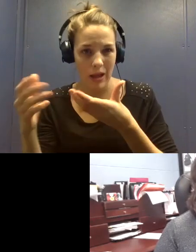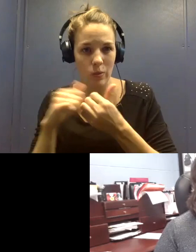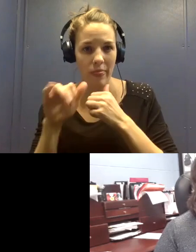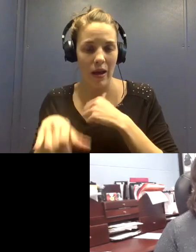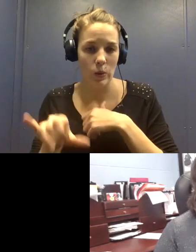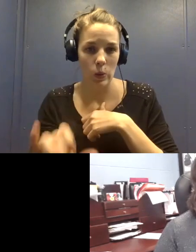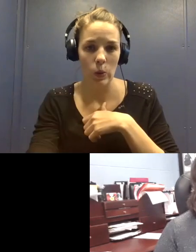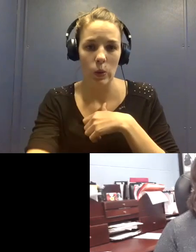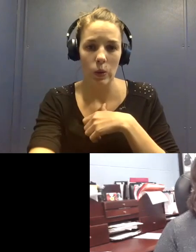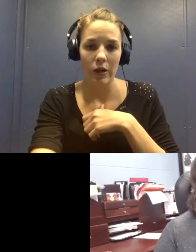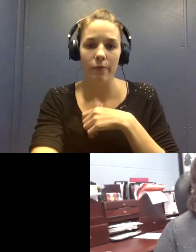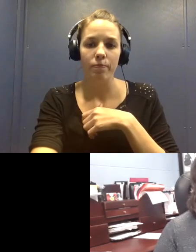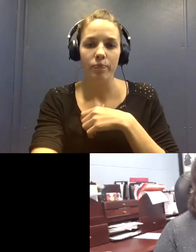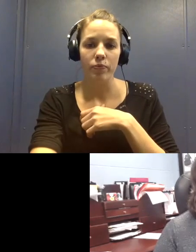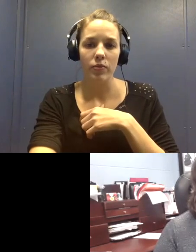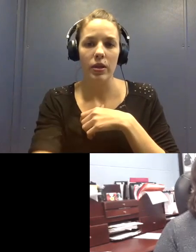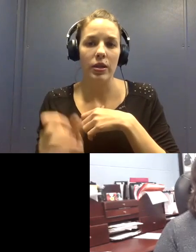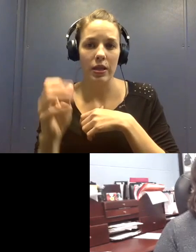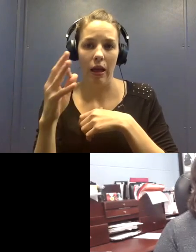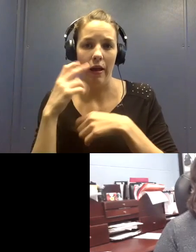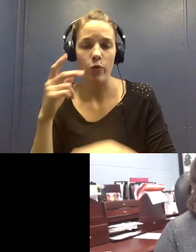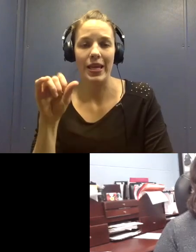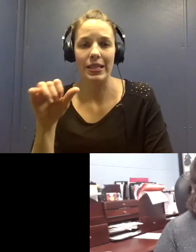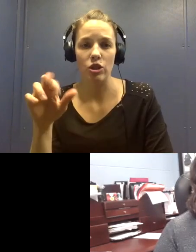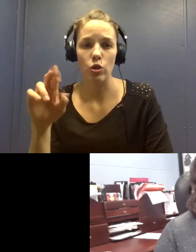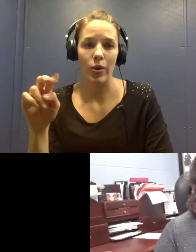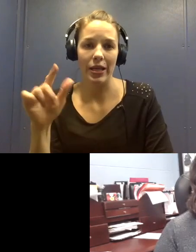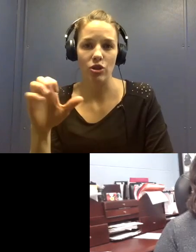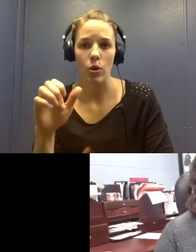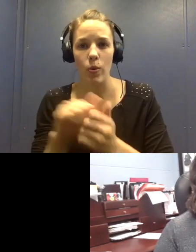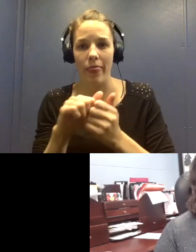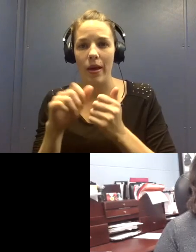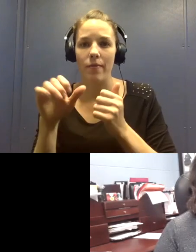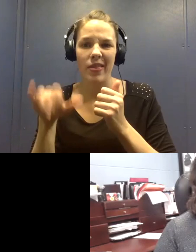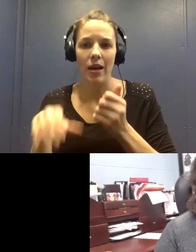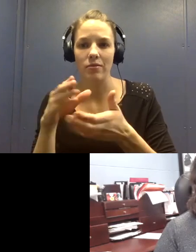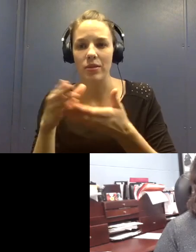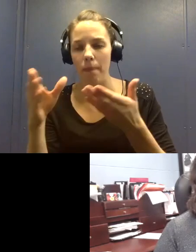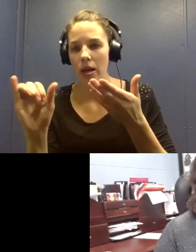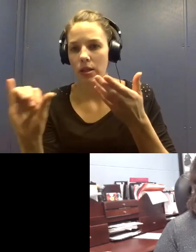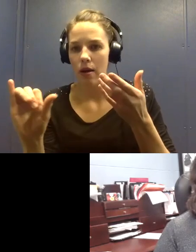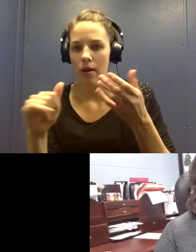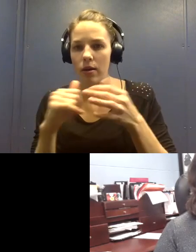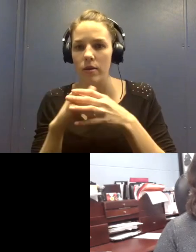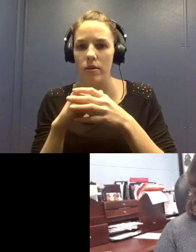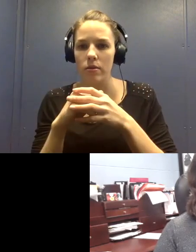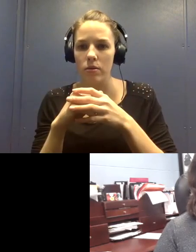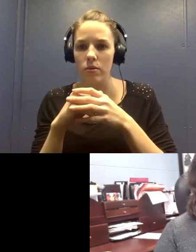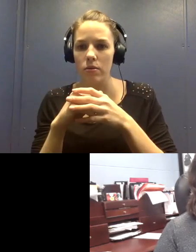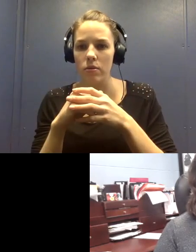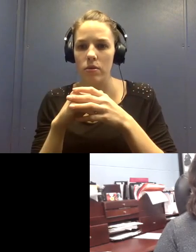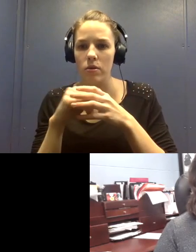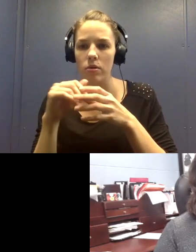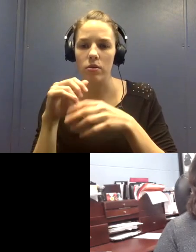vaccine. So if we do get those syringes, they will come with our ancillary supplies, like the gloves